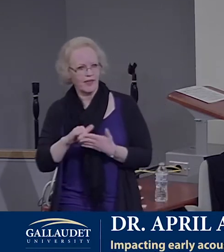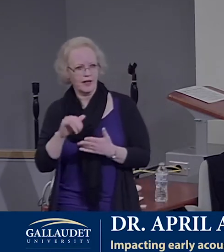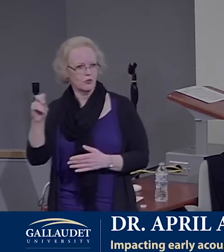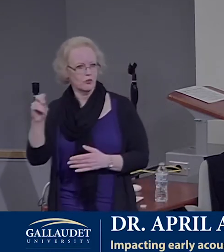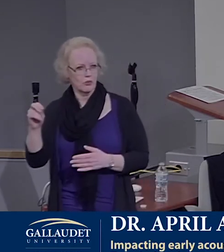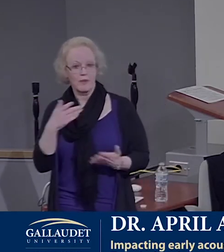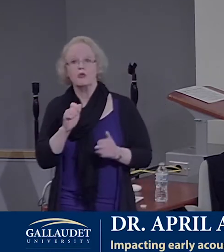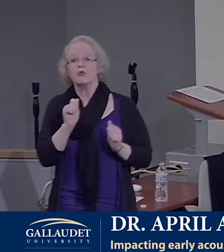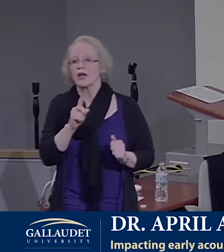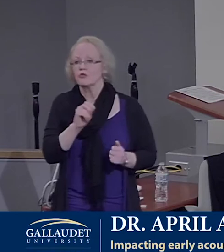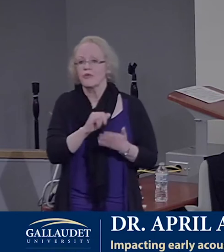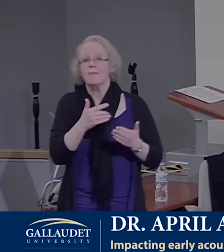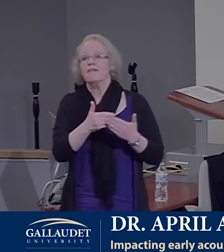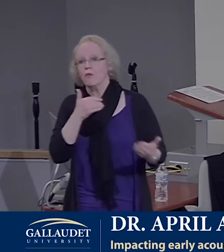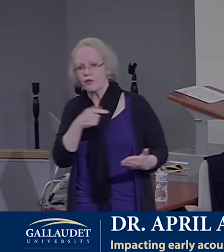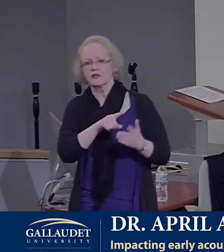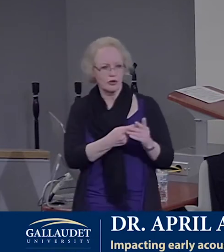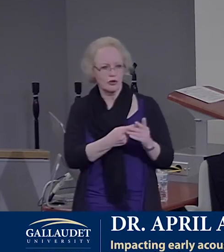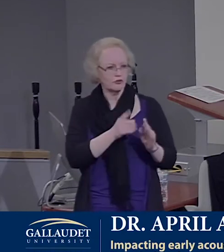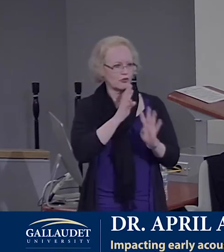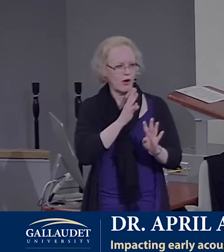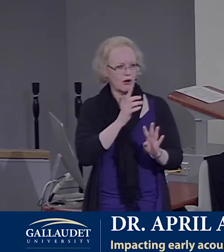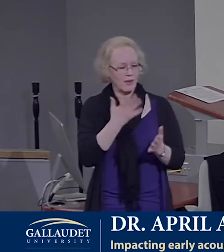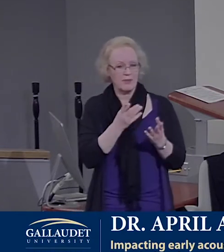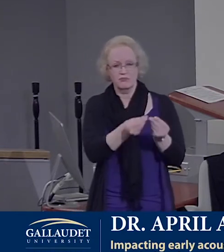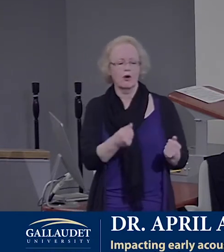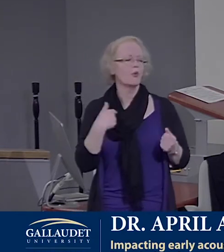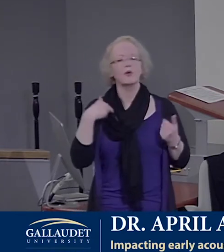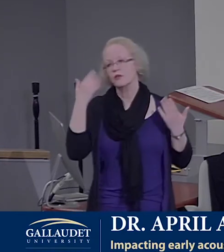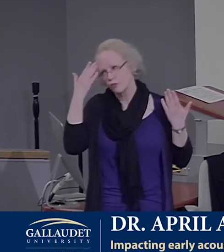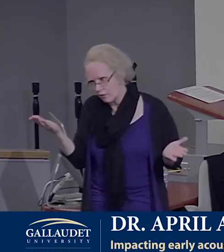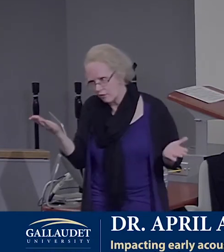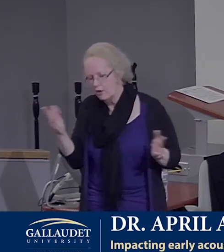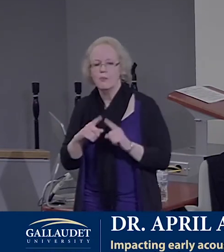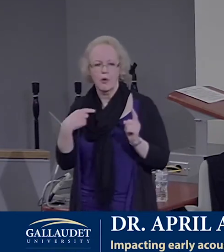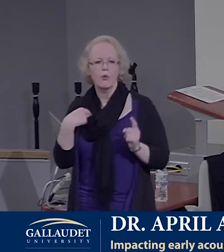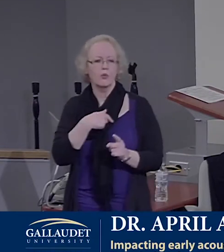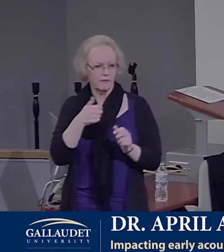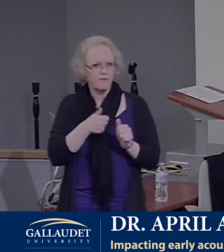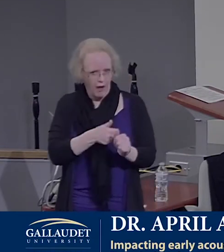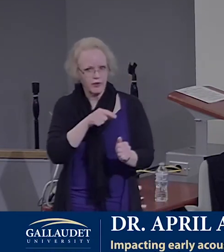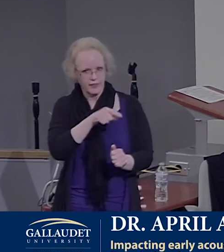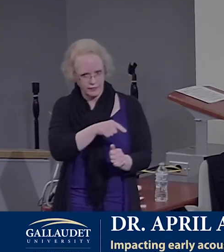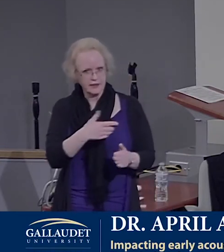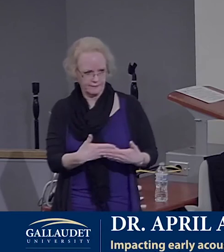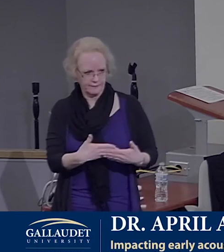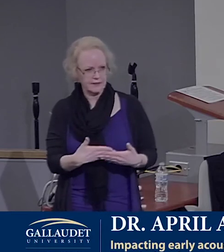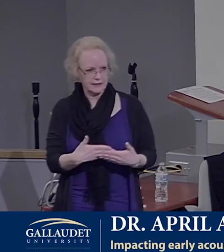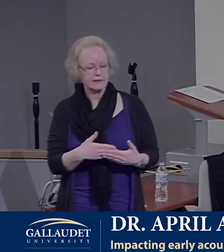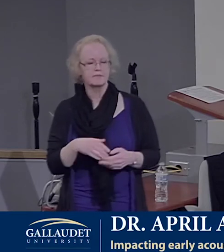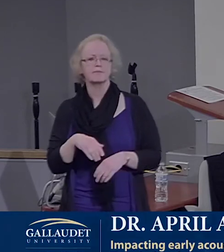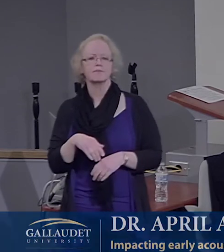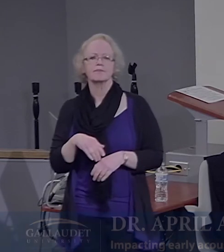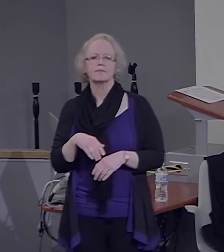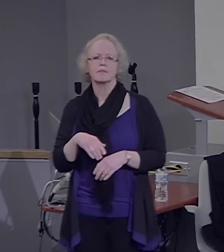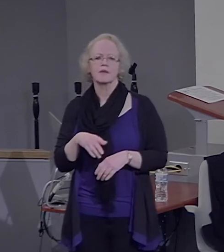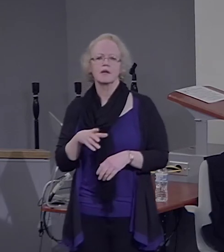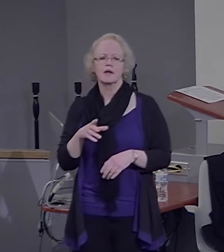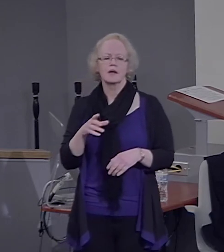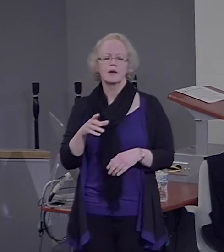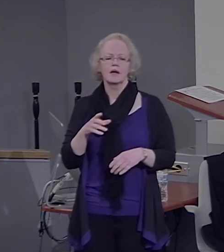begin to talk maybe it'll ameliorate it we don't know what's going to happen but we're following these infants and